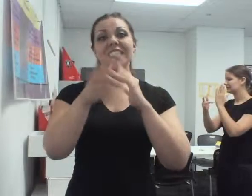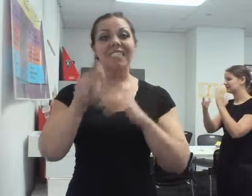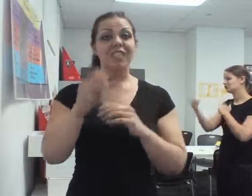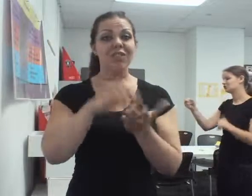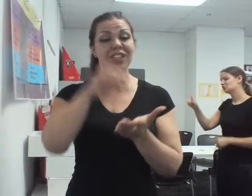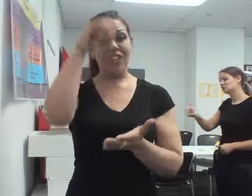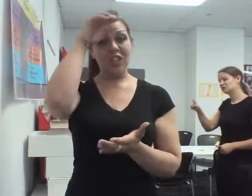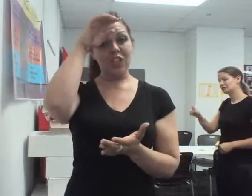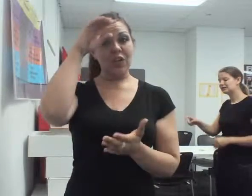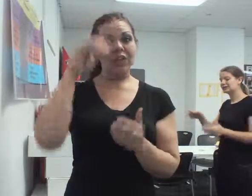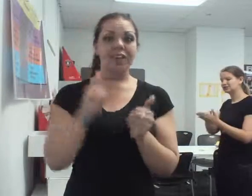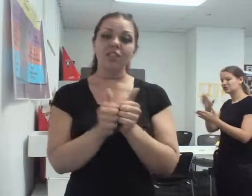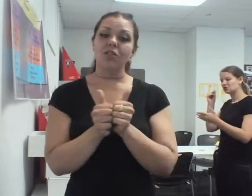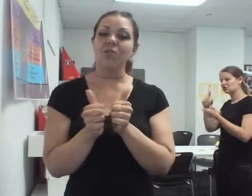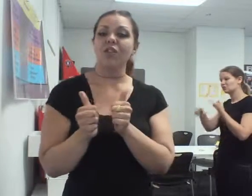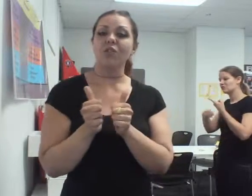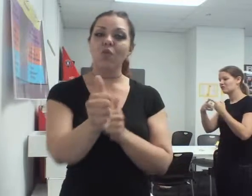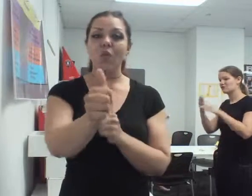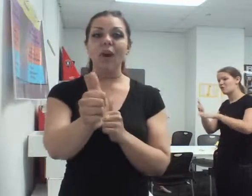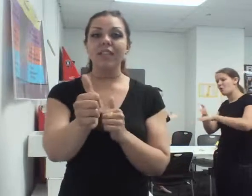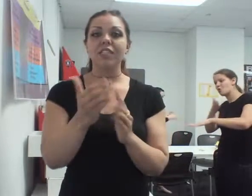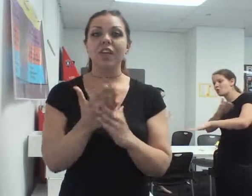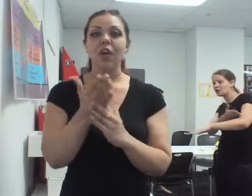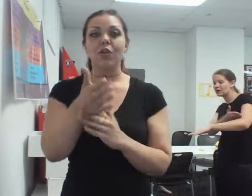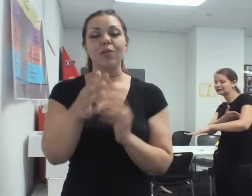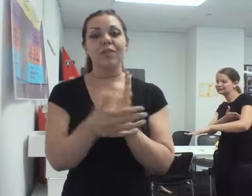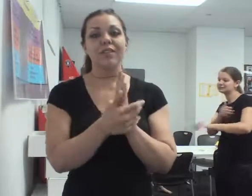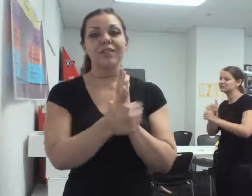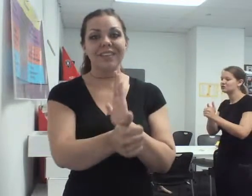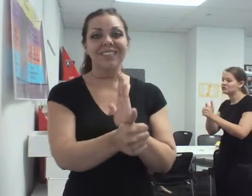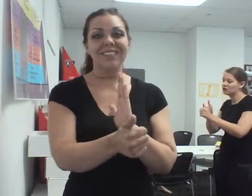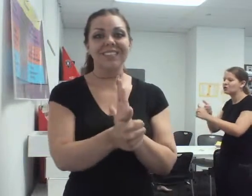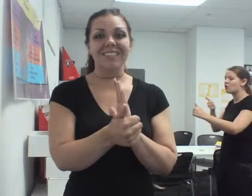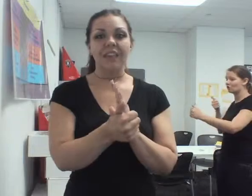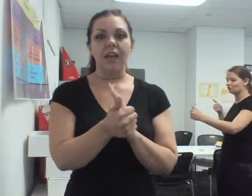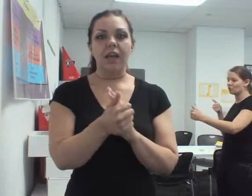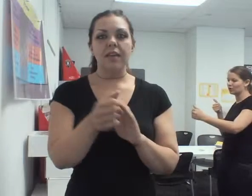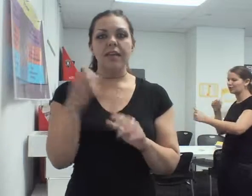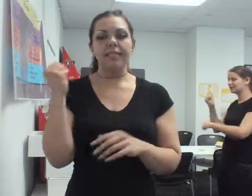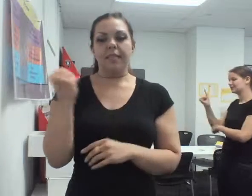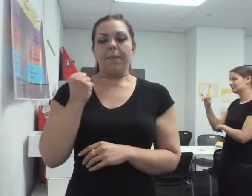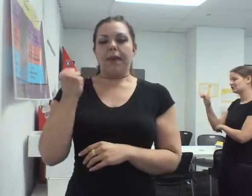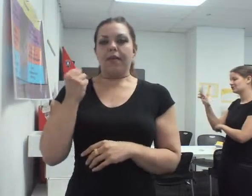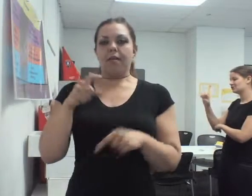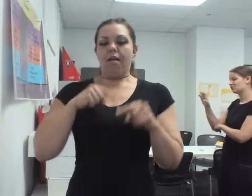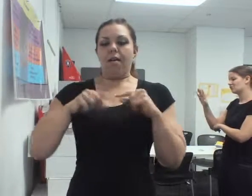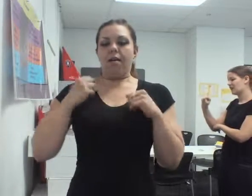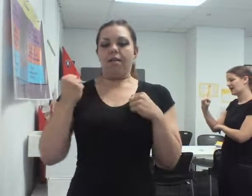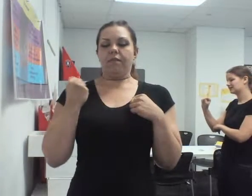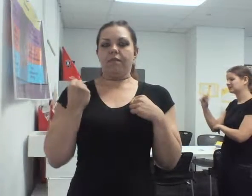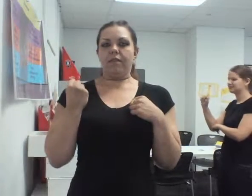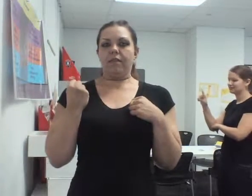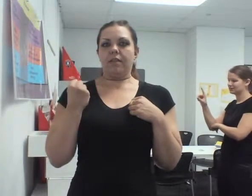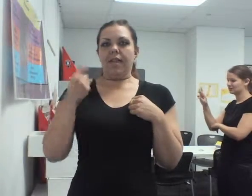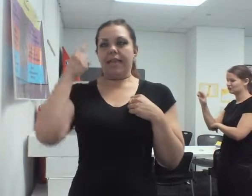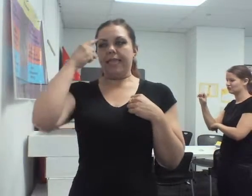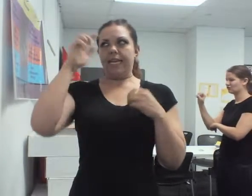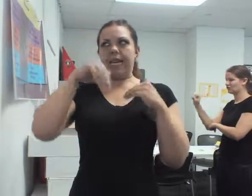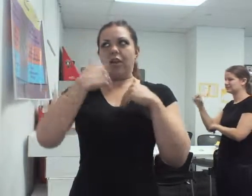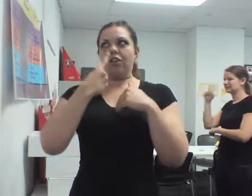through your interpretive skills is to back off of it and think about how we say things in English, and we normally don't say them